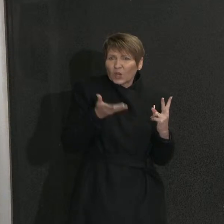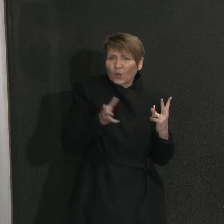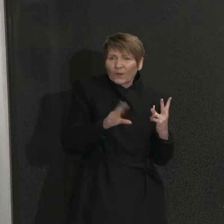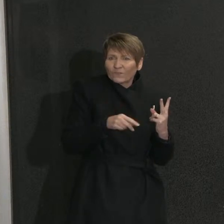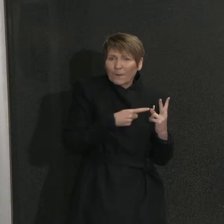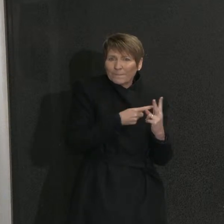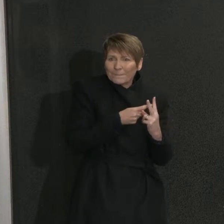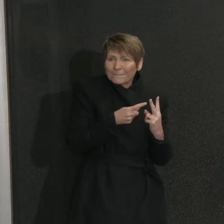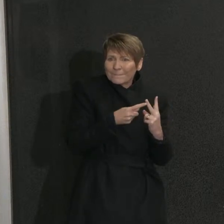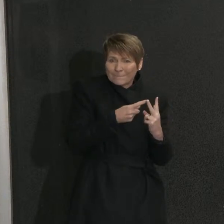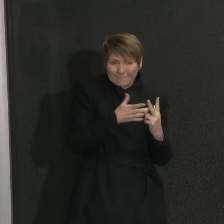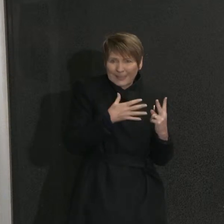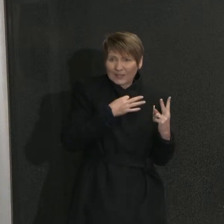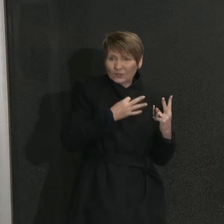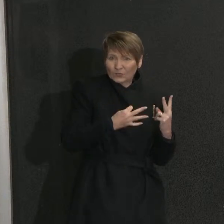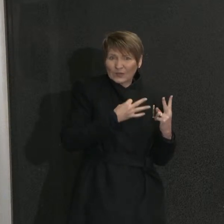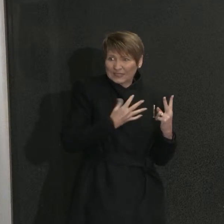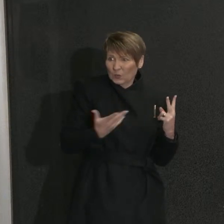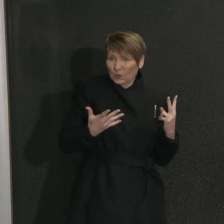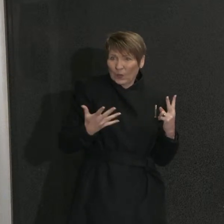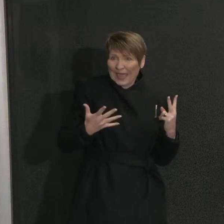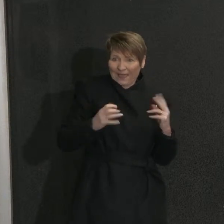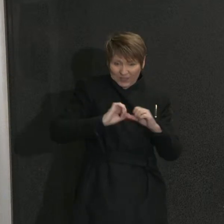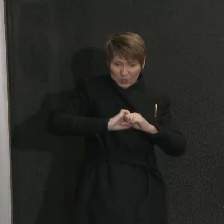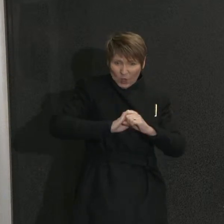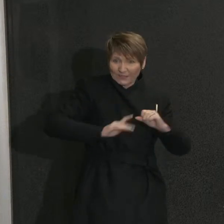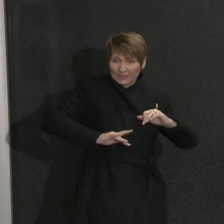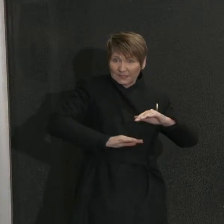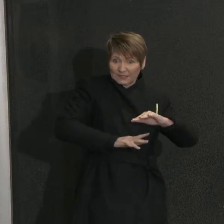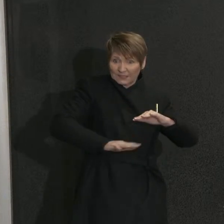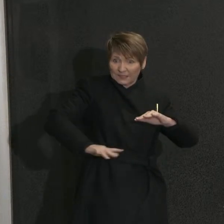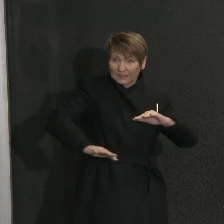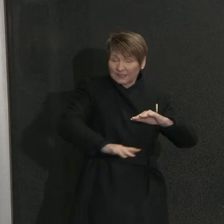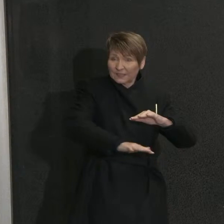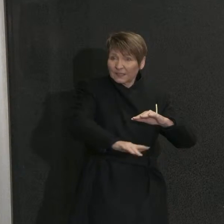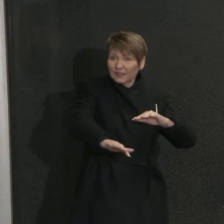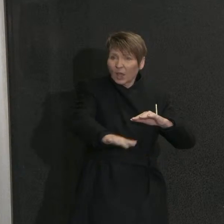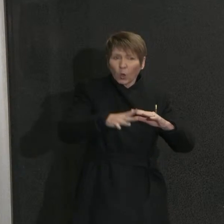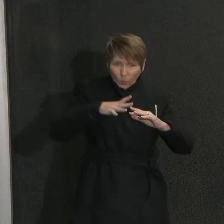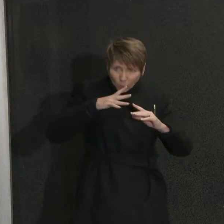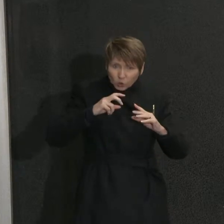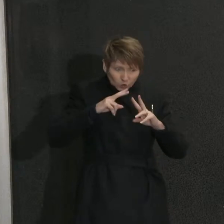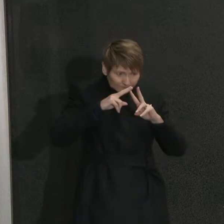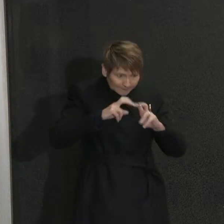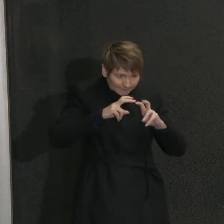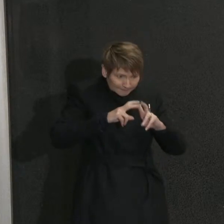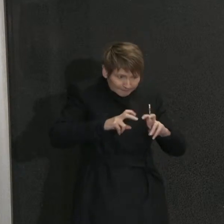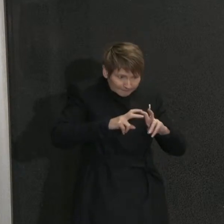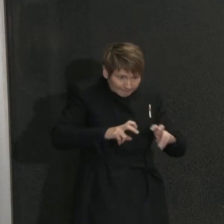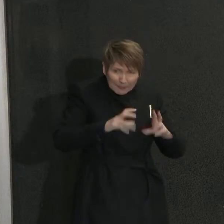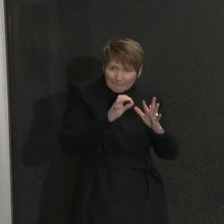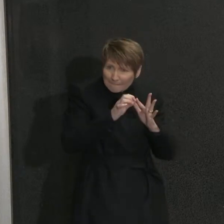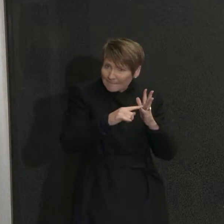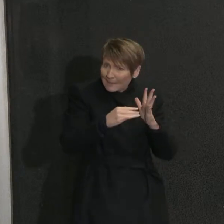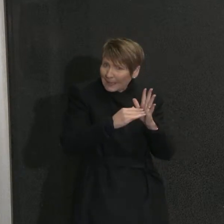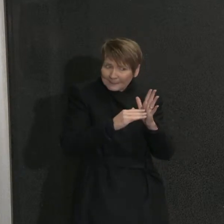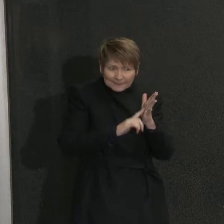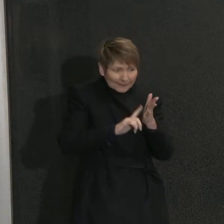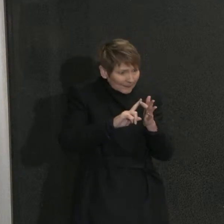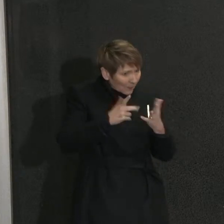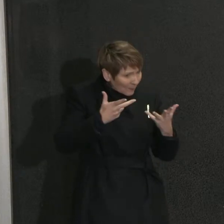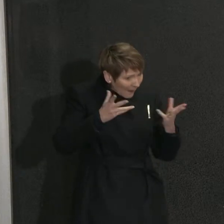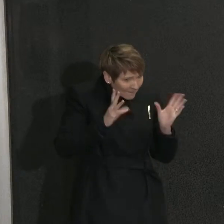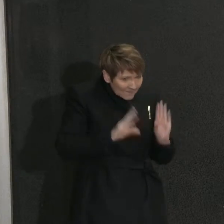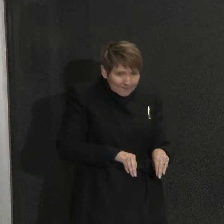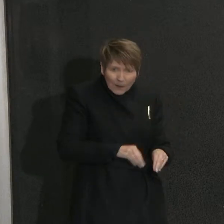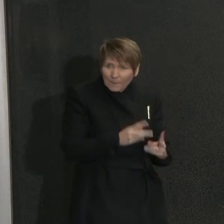all working as hard as we can to try and solve that puzzle and have them not mystery cases. But if we want to, the next